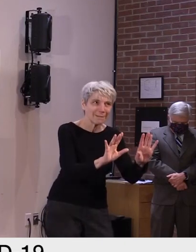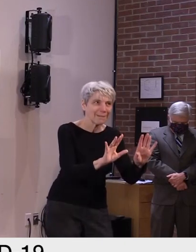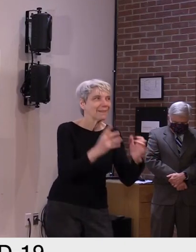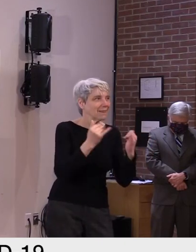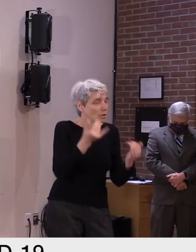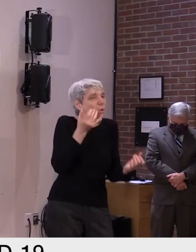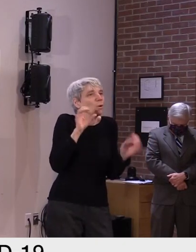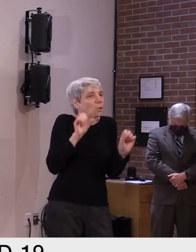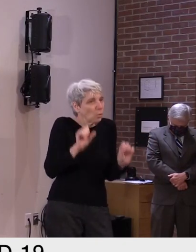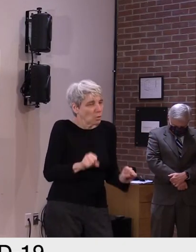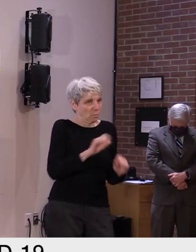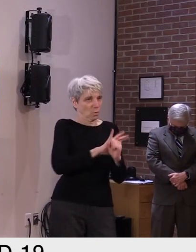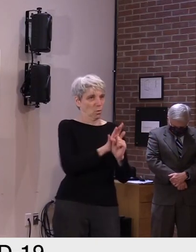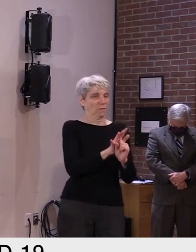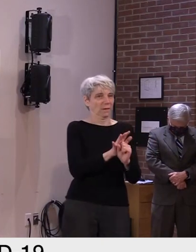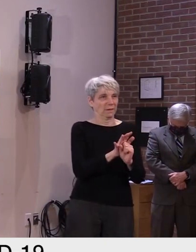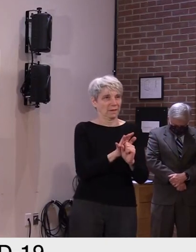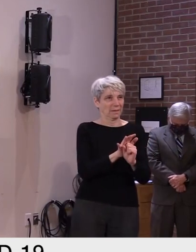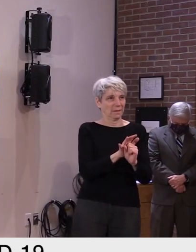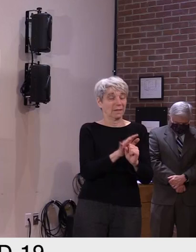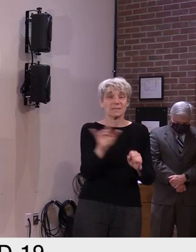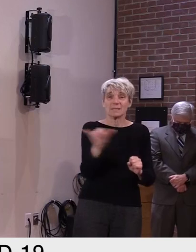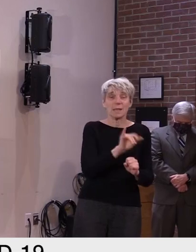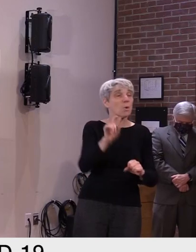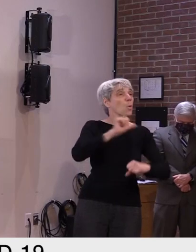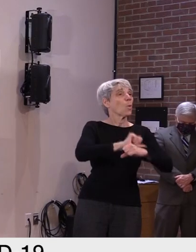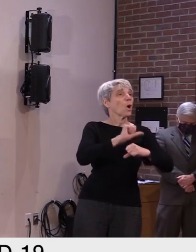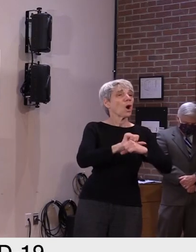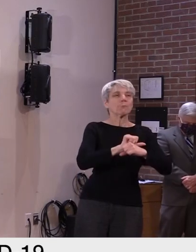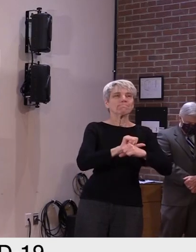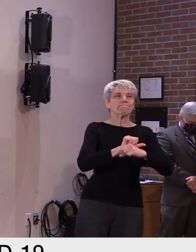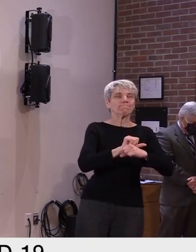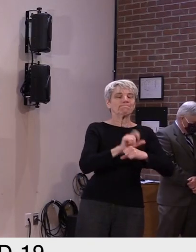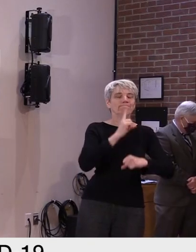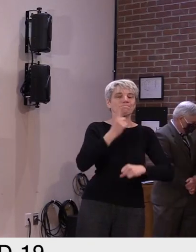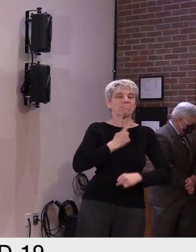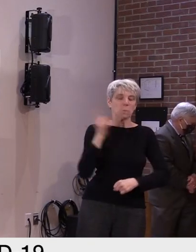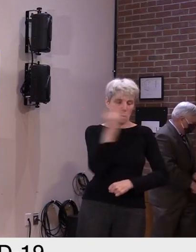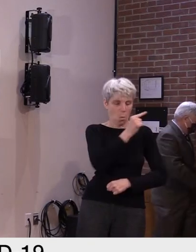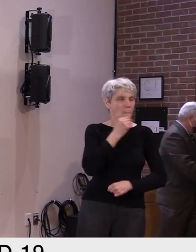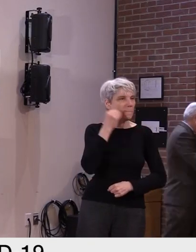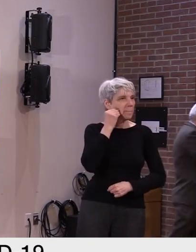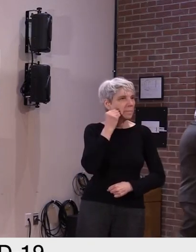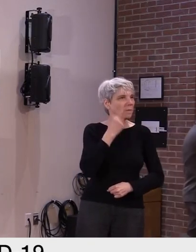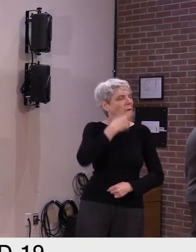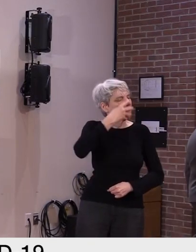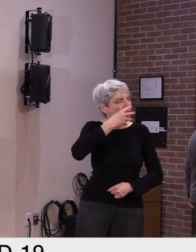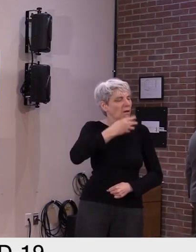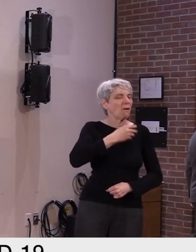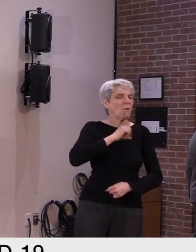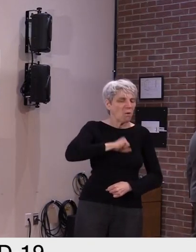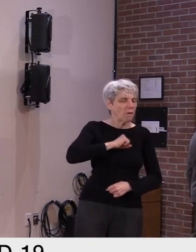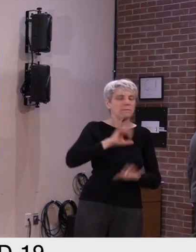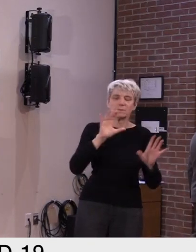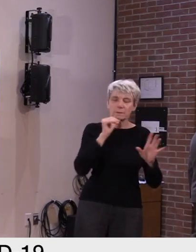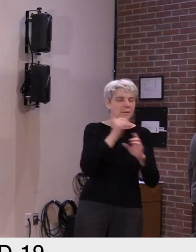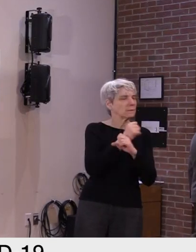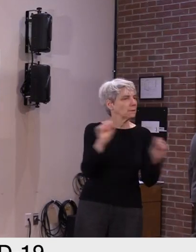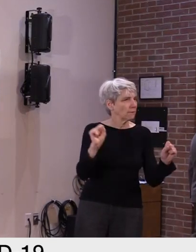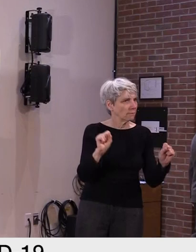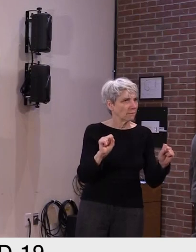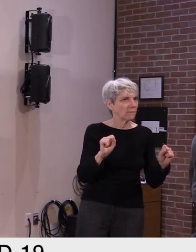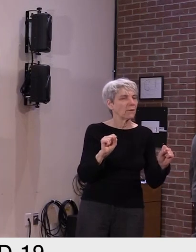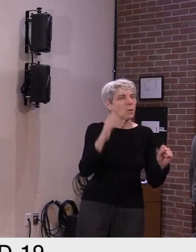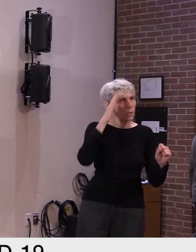But it is there, and that explains why cases have crept up. But we already know what to do. We just need to double down